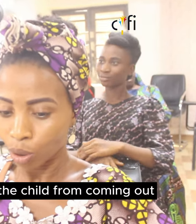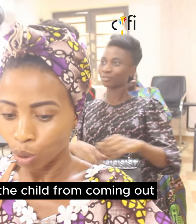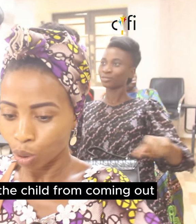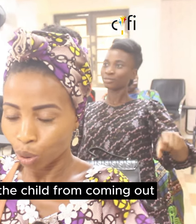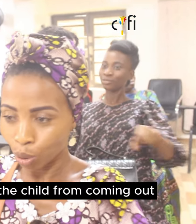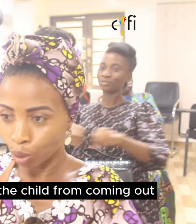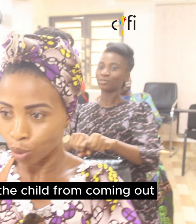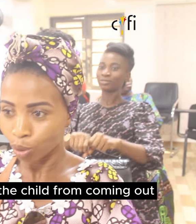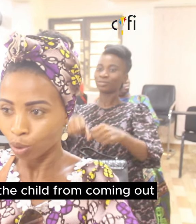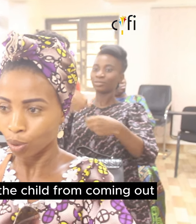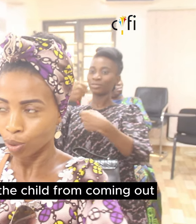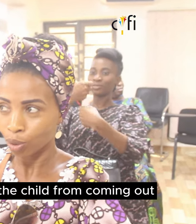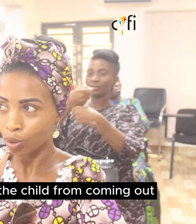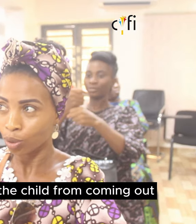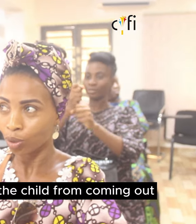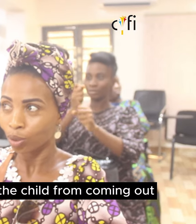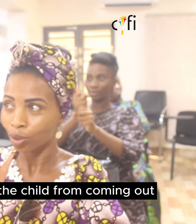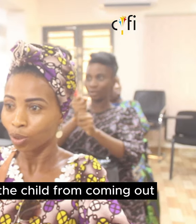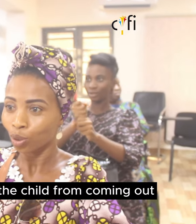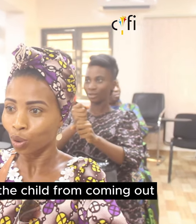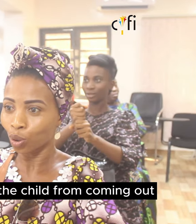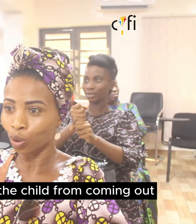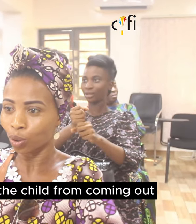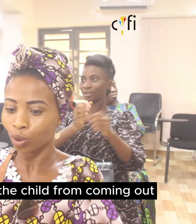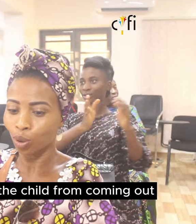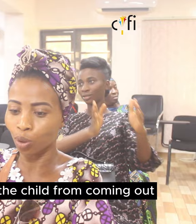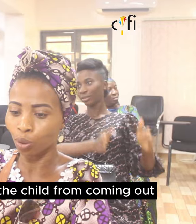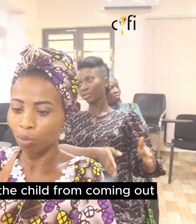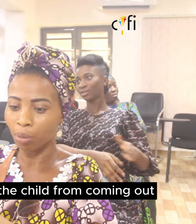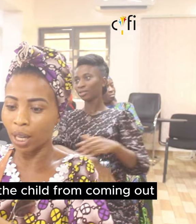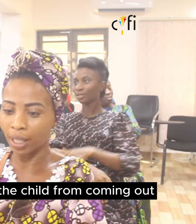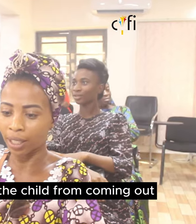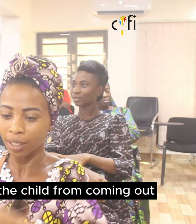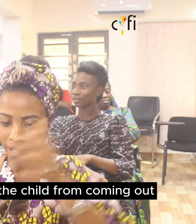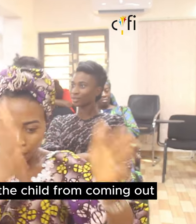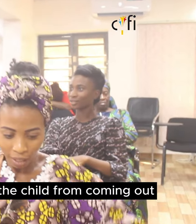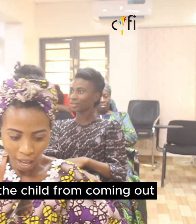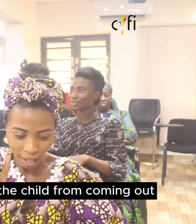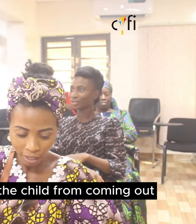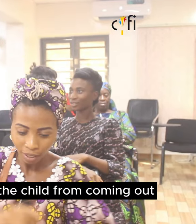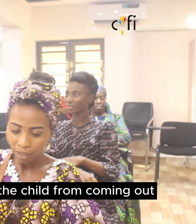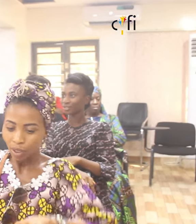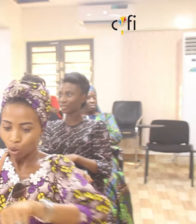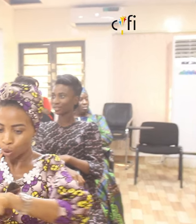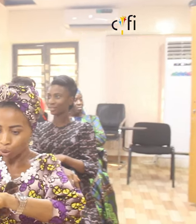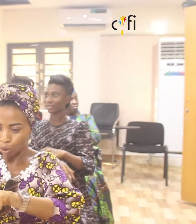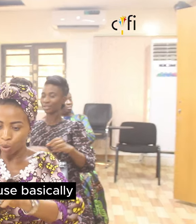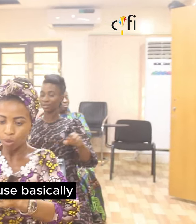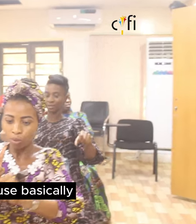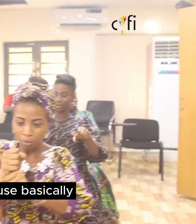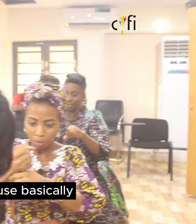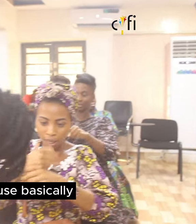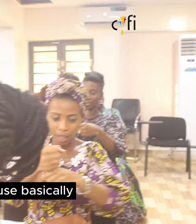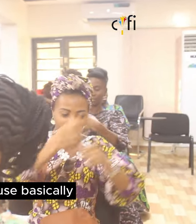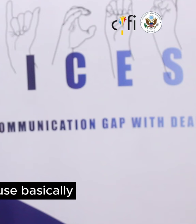and the parent hides the child from coming out. So,